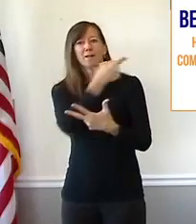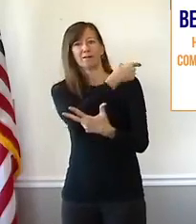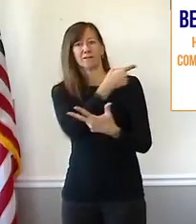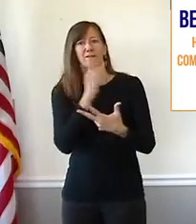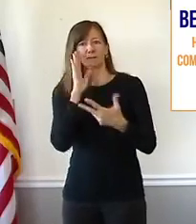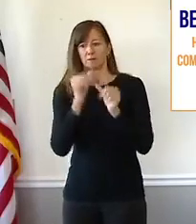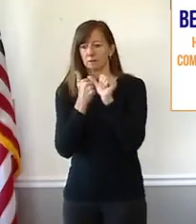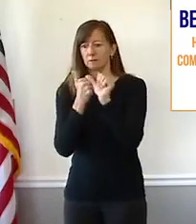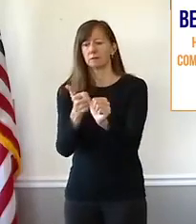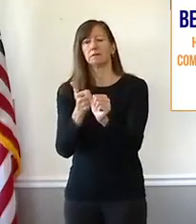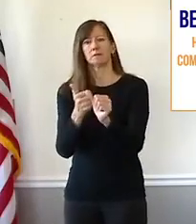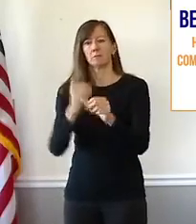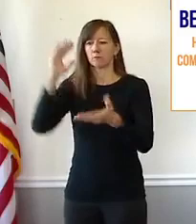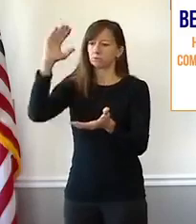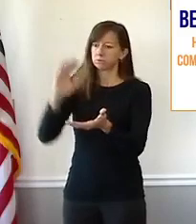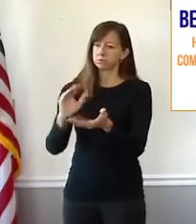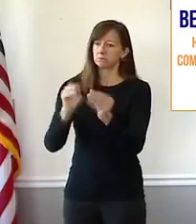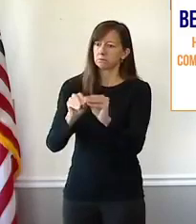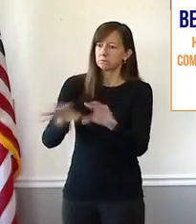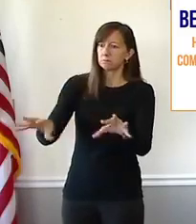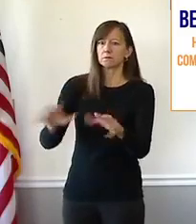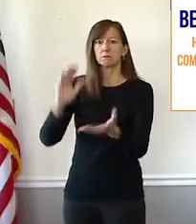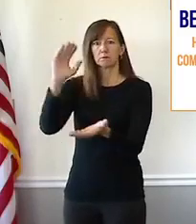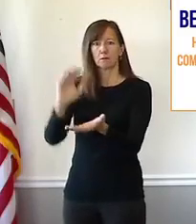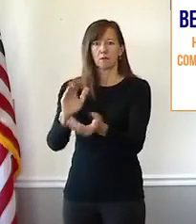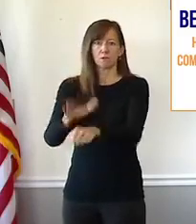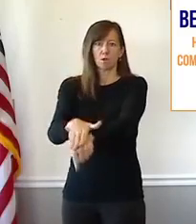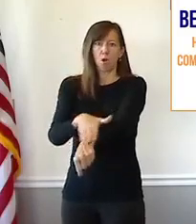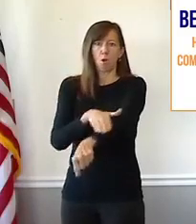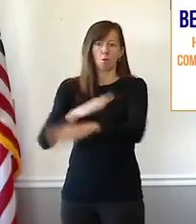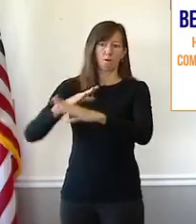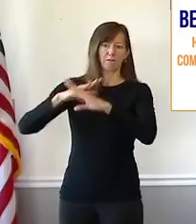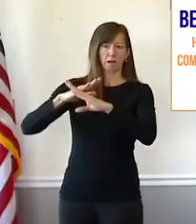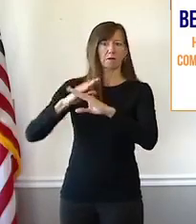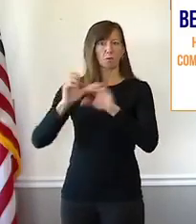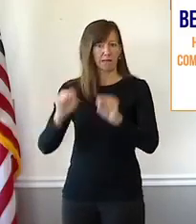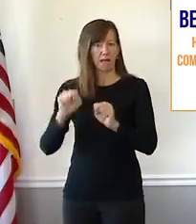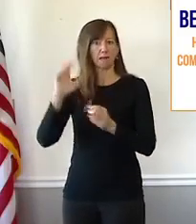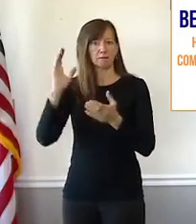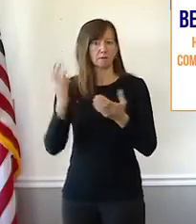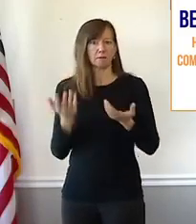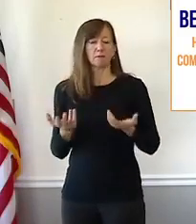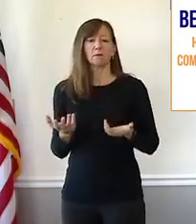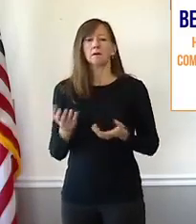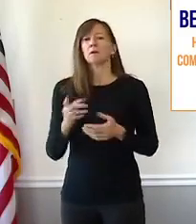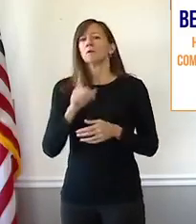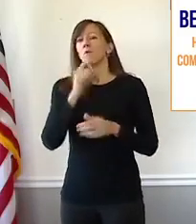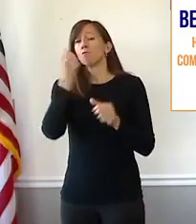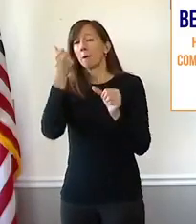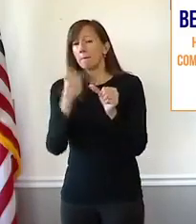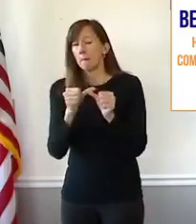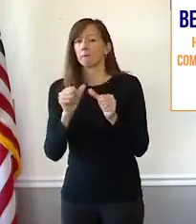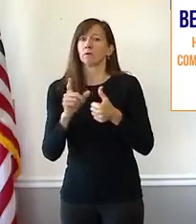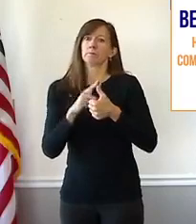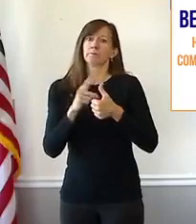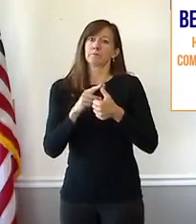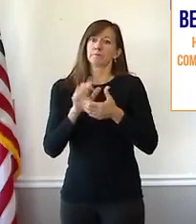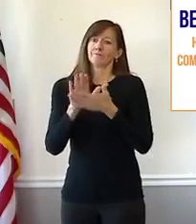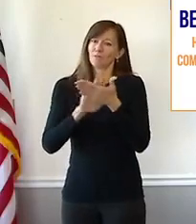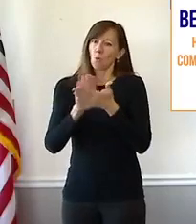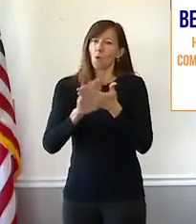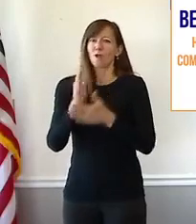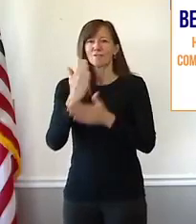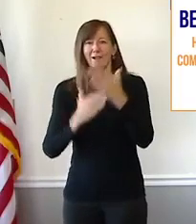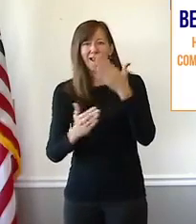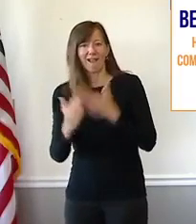slow and continue to keep the transmission of the disease down. So again, remember basic hygiene. Wash your hands